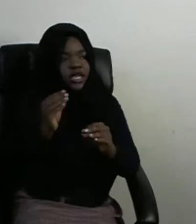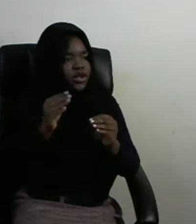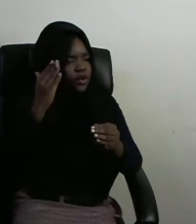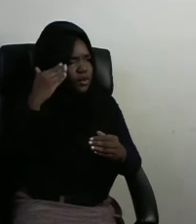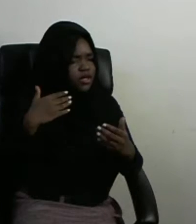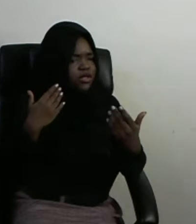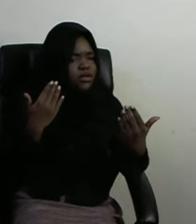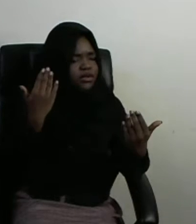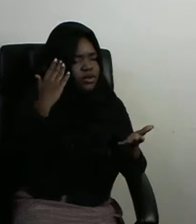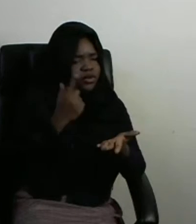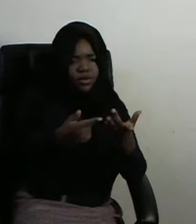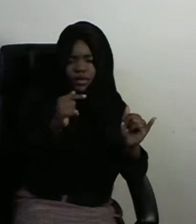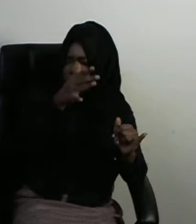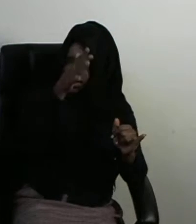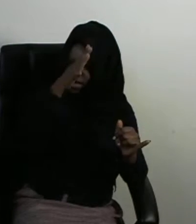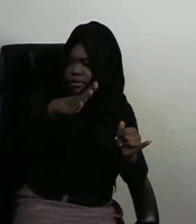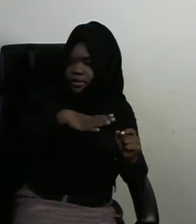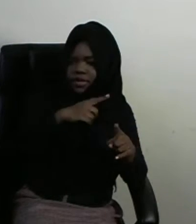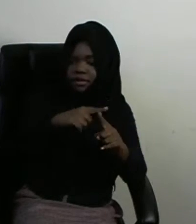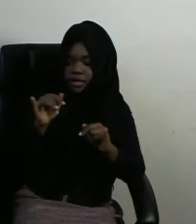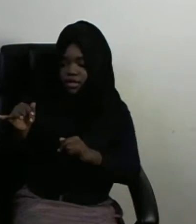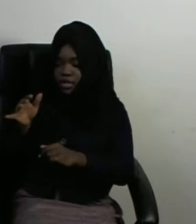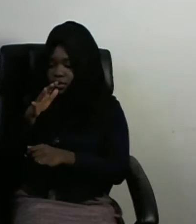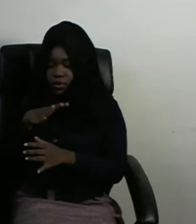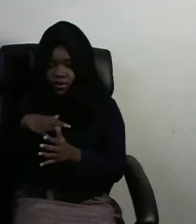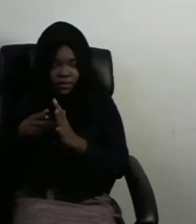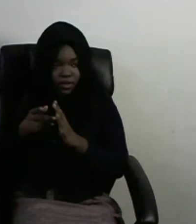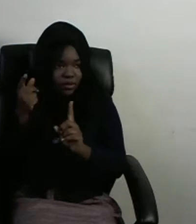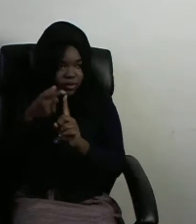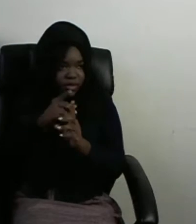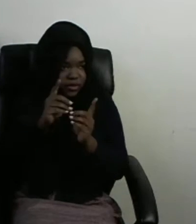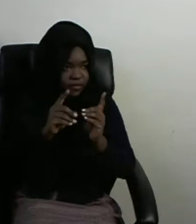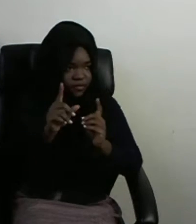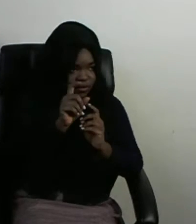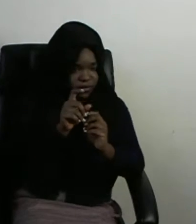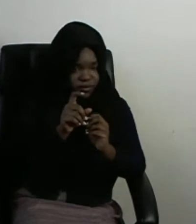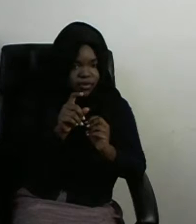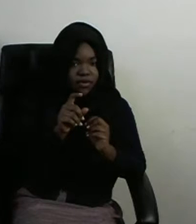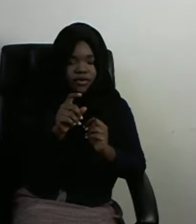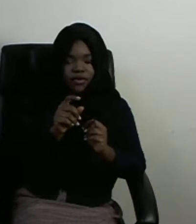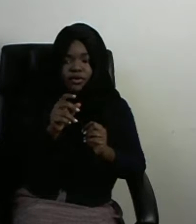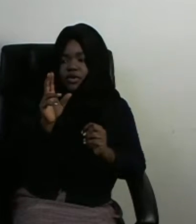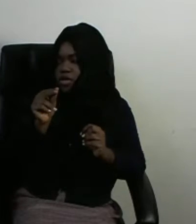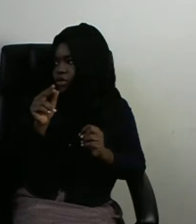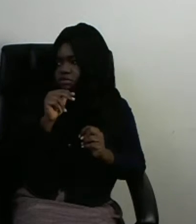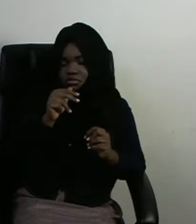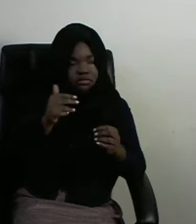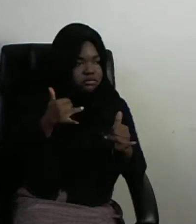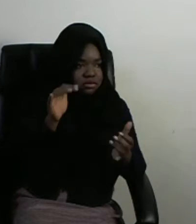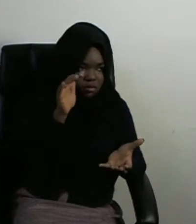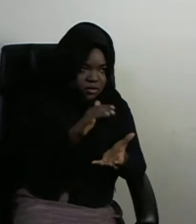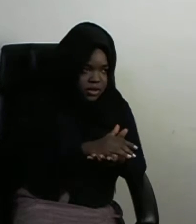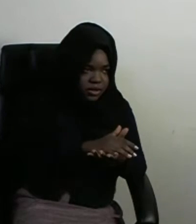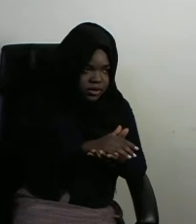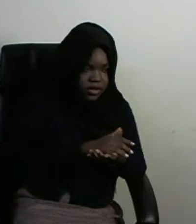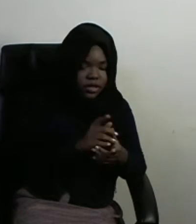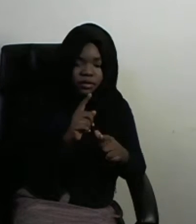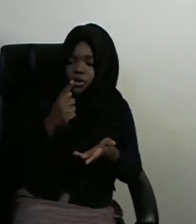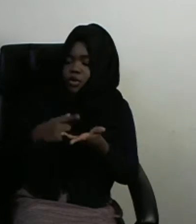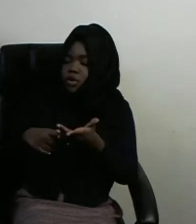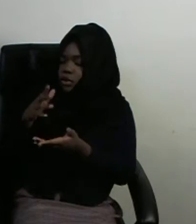Nobody knows. Does she become automatically divorced? No, she's not. What does she need to